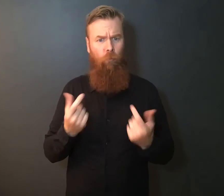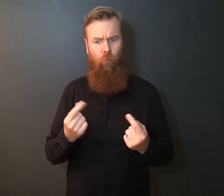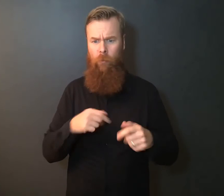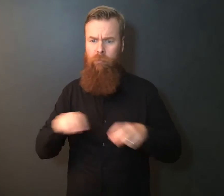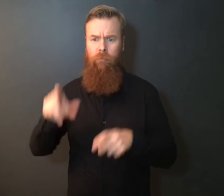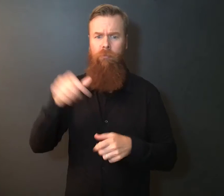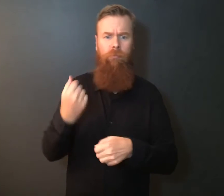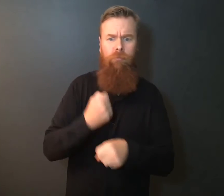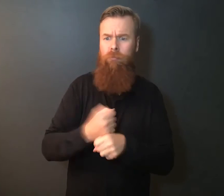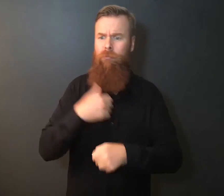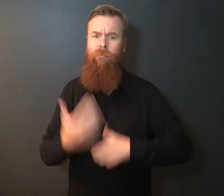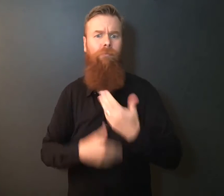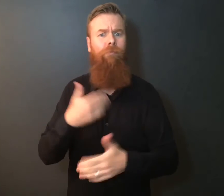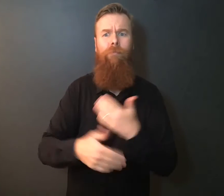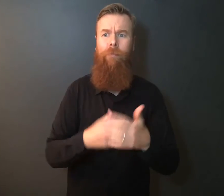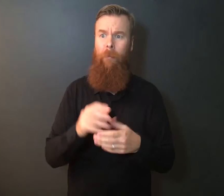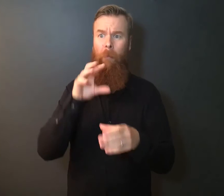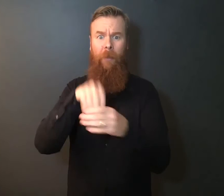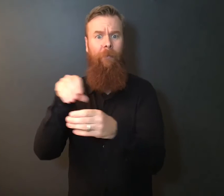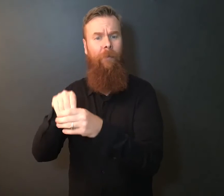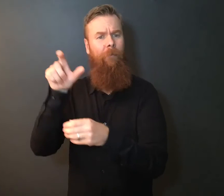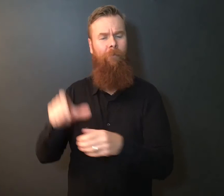to many activities and encounters.